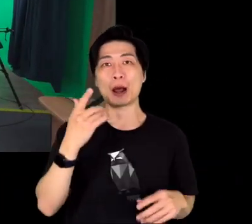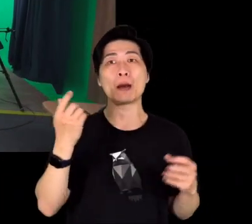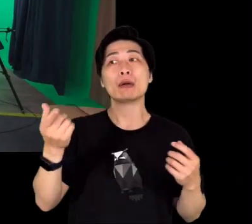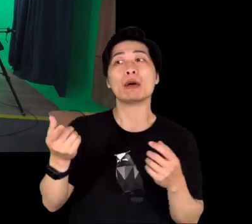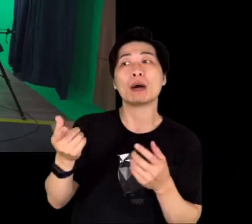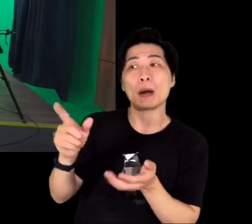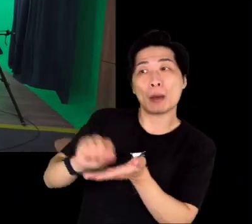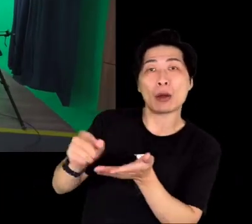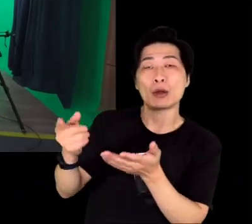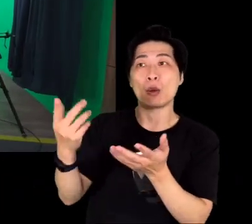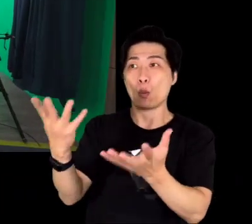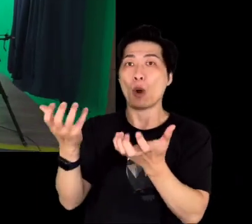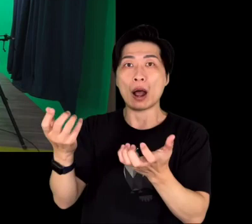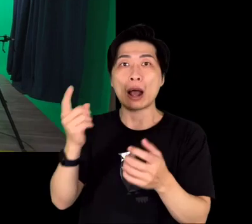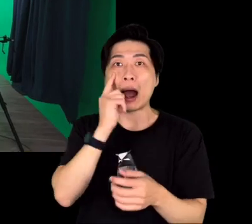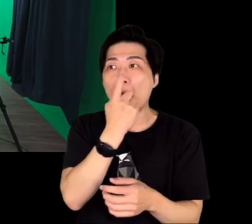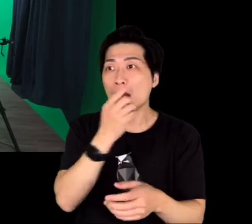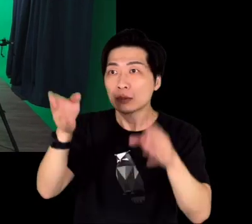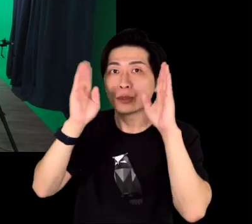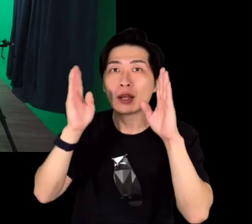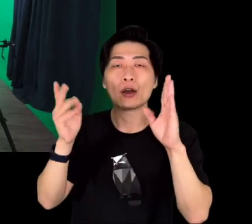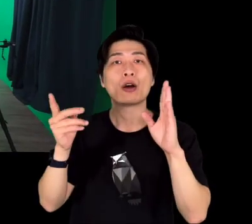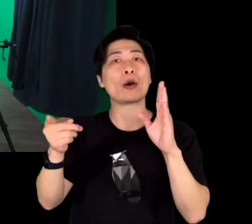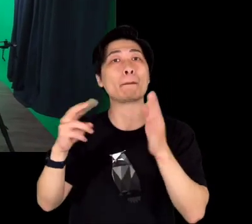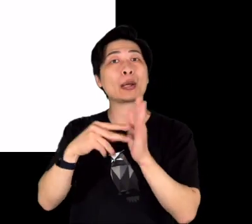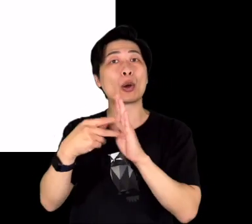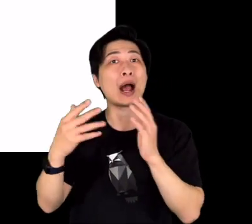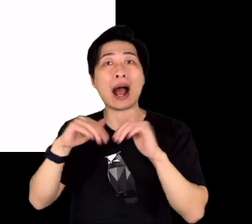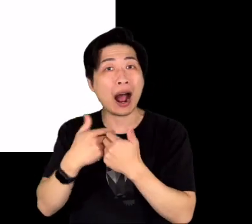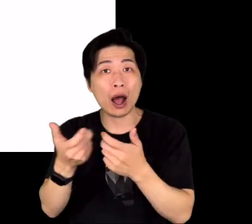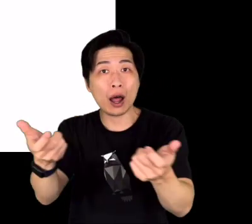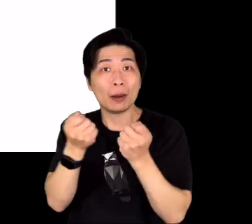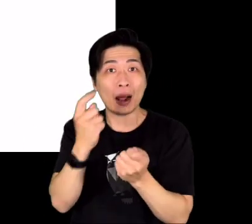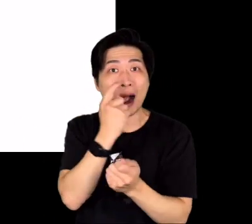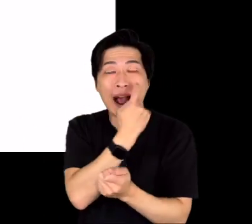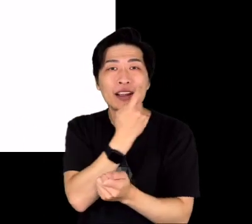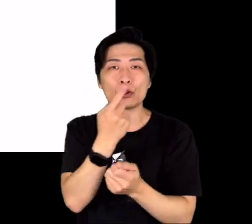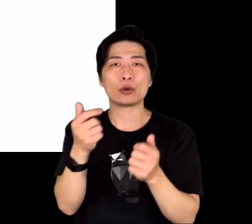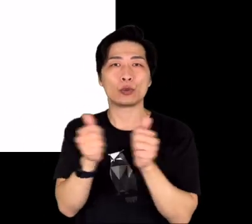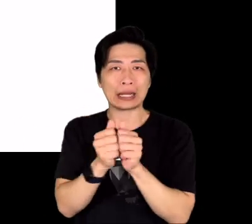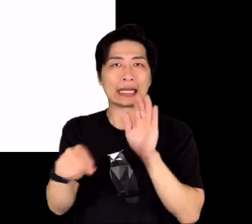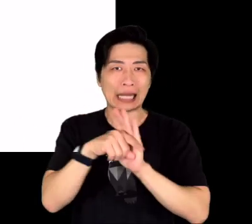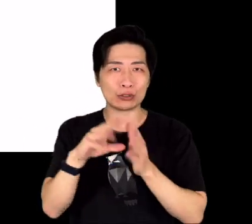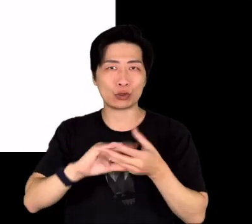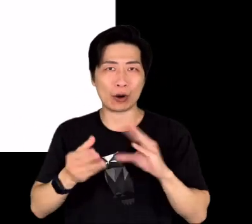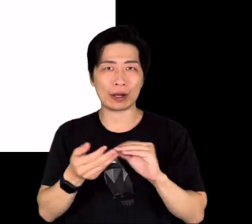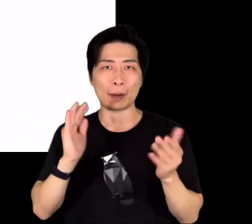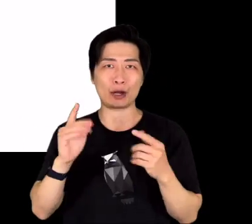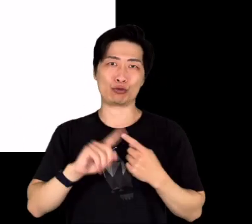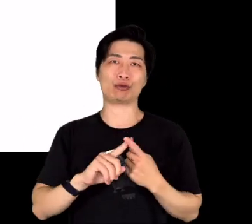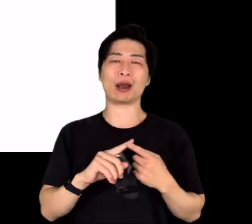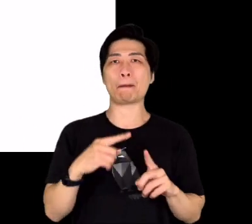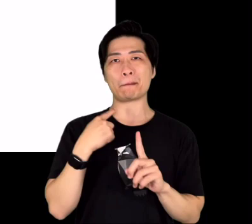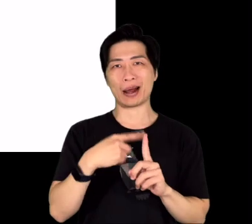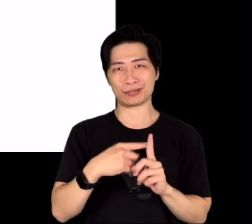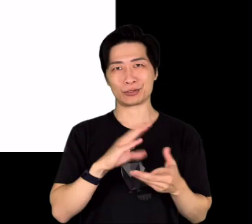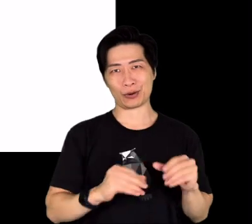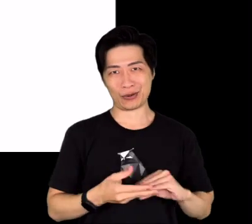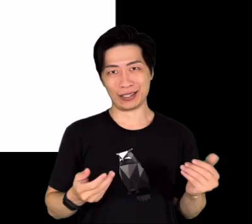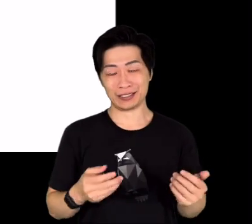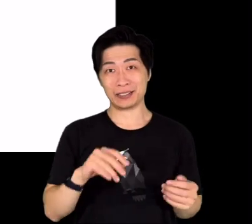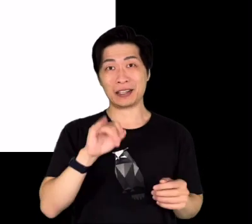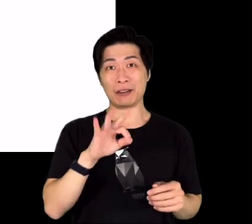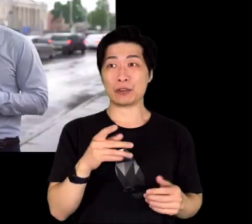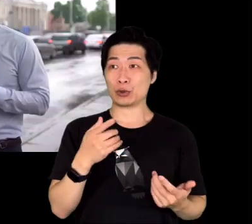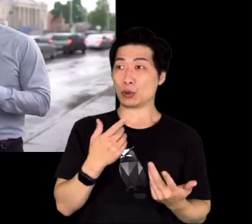hurt because the publication is heavily dependent on eyeballs. Eyeballs come at a much higher rate from negative, fearful stories versus